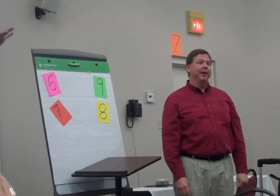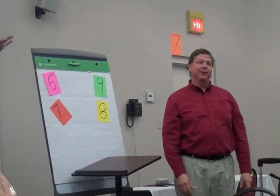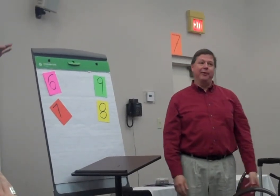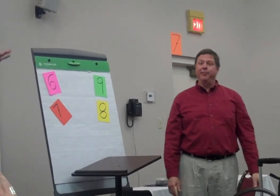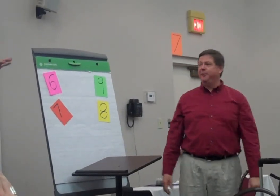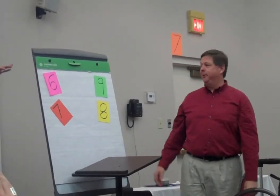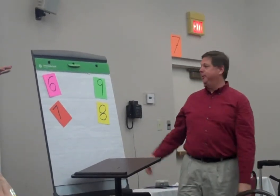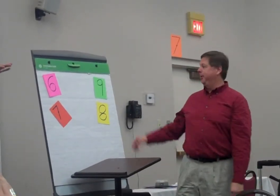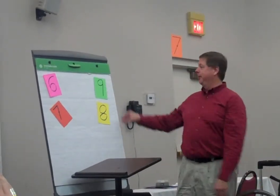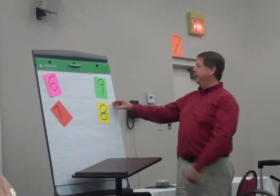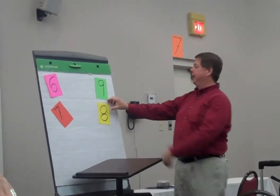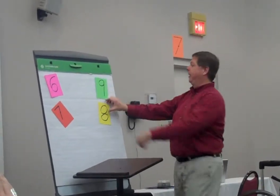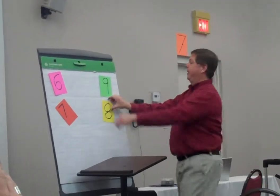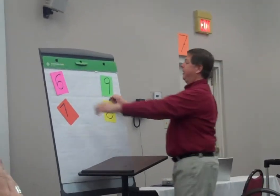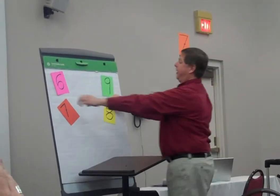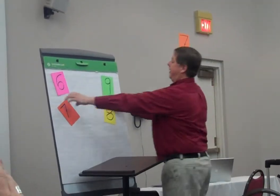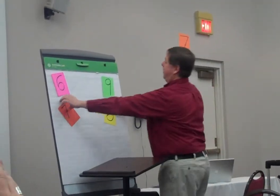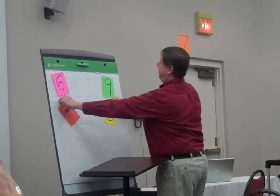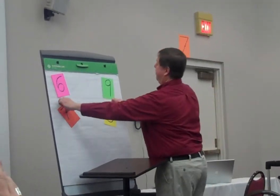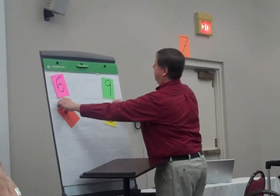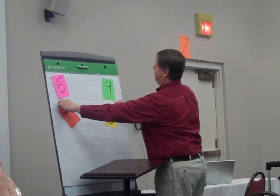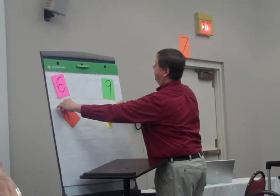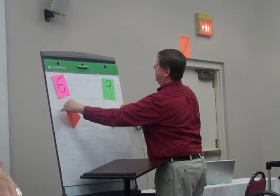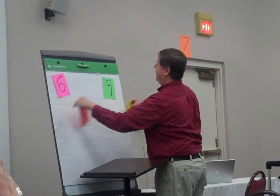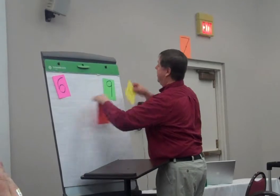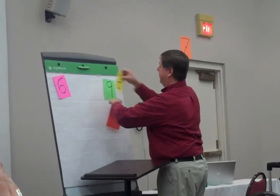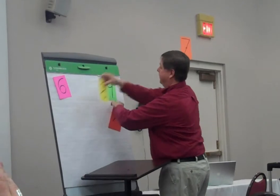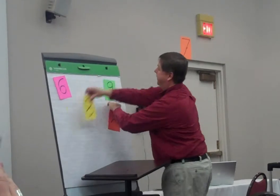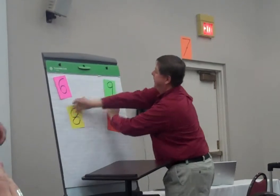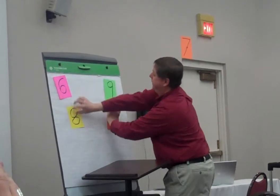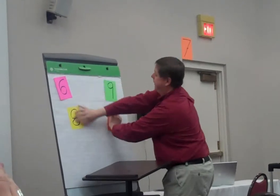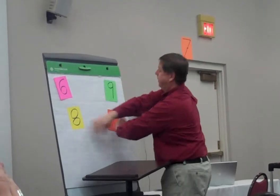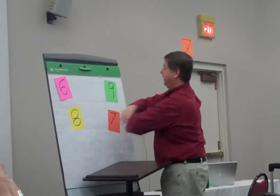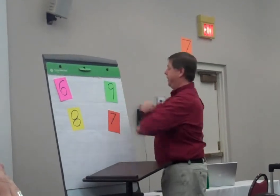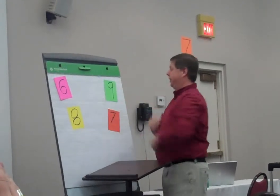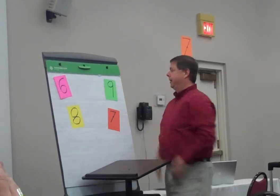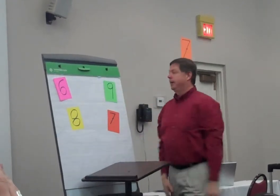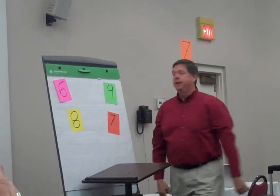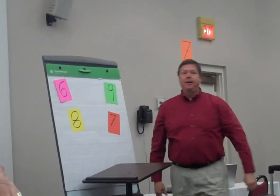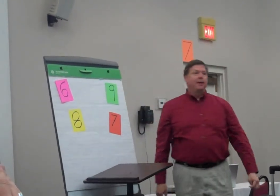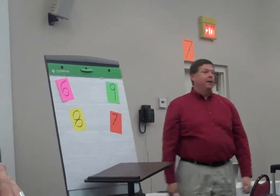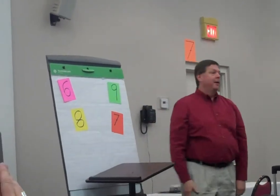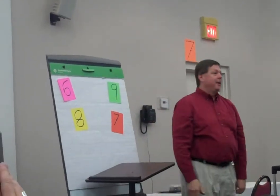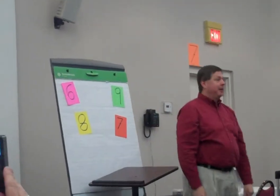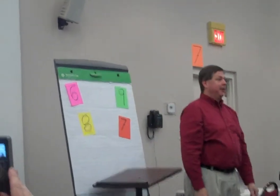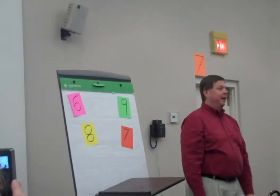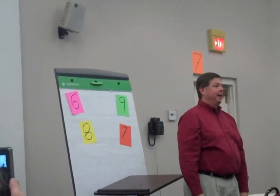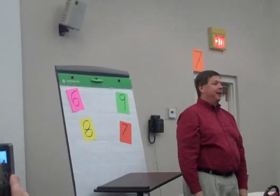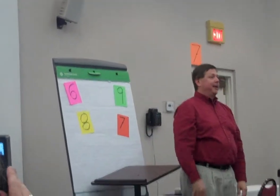difference here? It's all the same thing. Curves and straight lines.